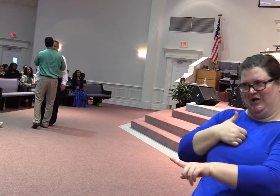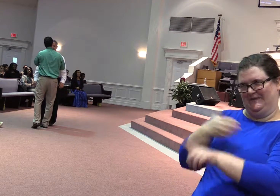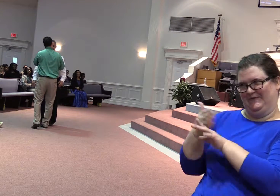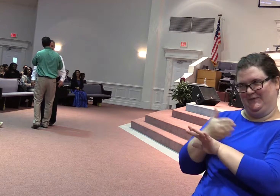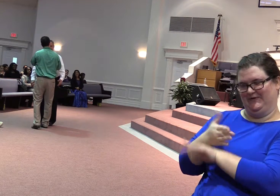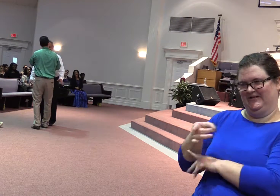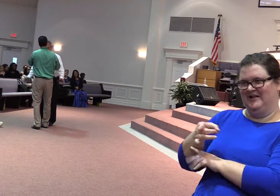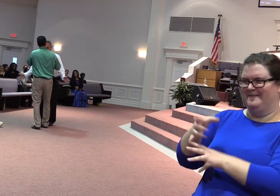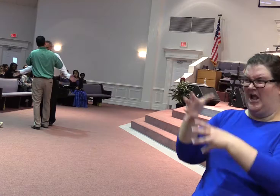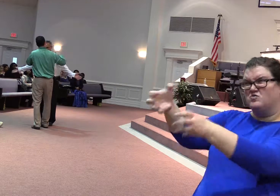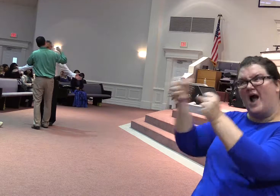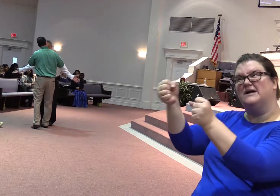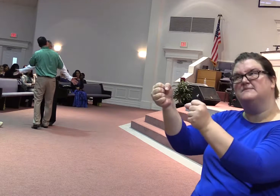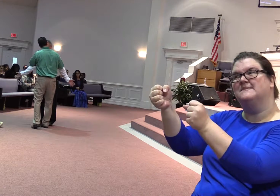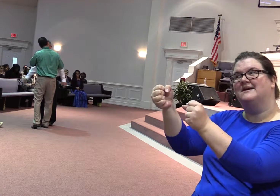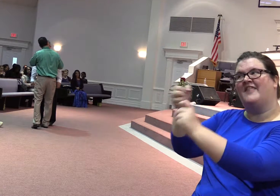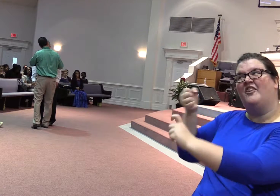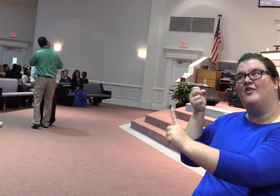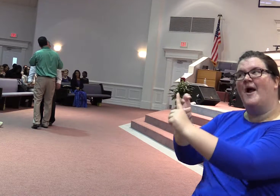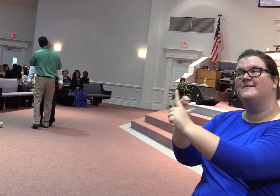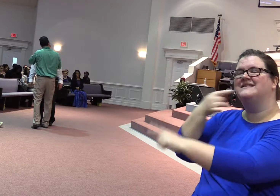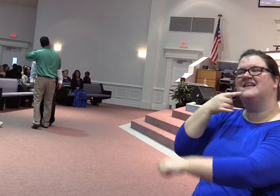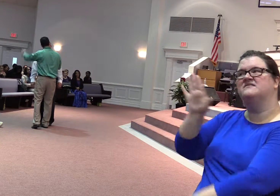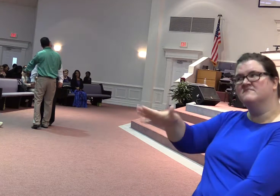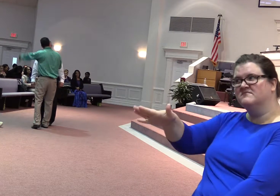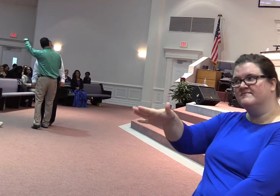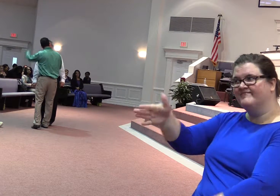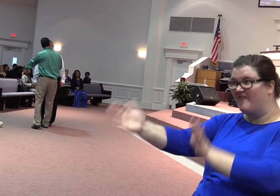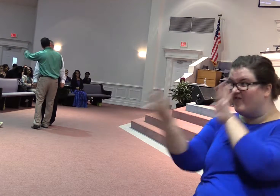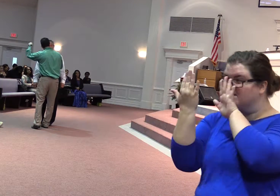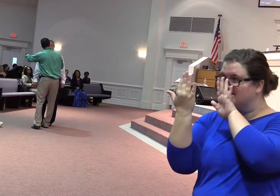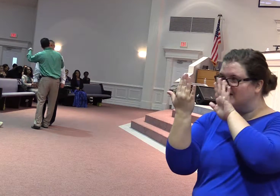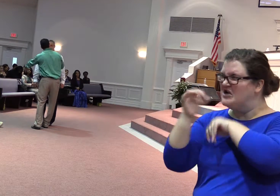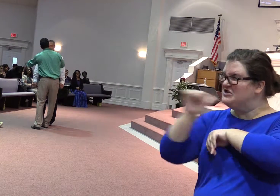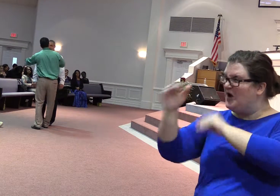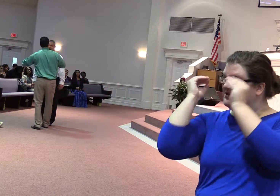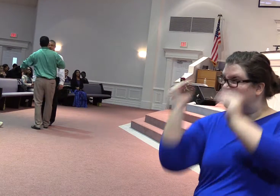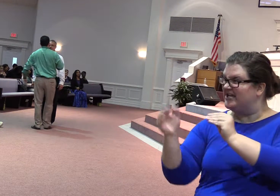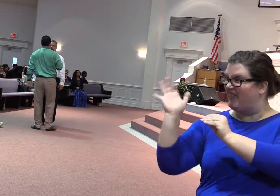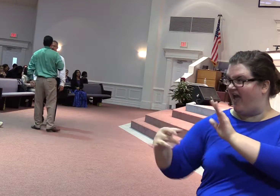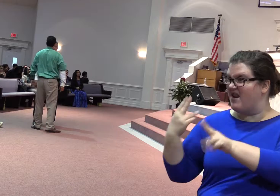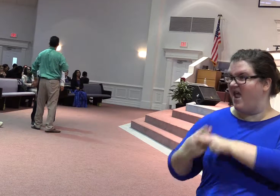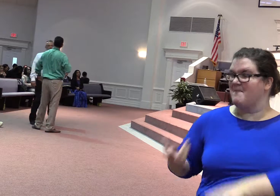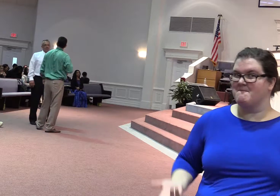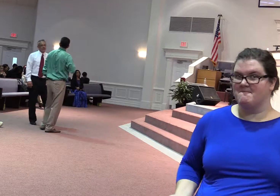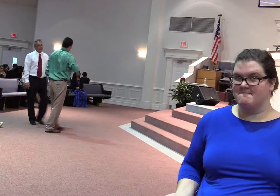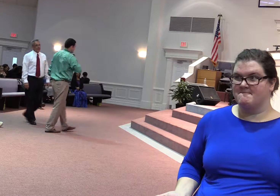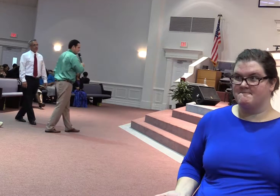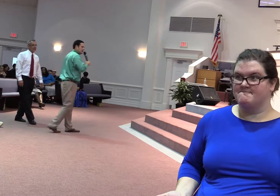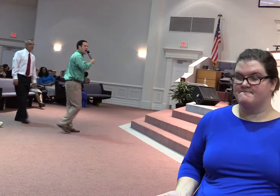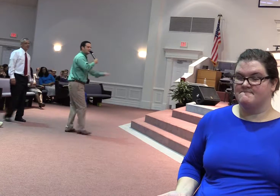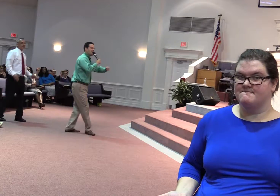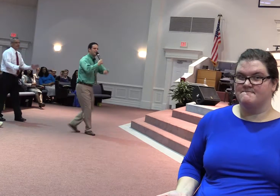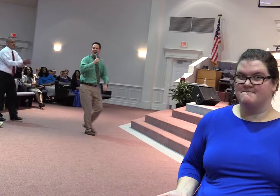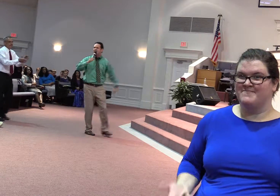and threatened them. And they got on their face and says, don't teach in this name. That's right.